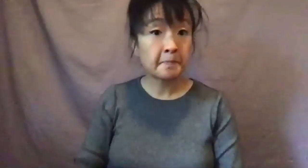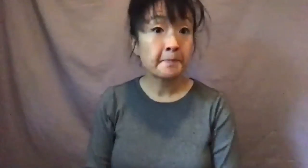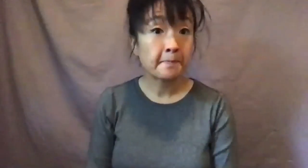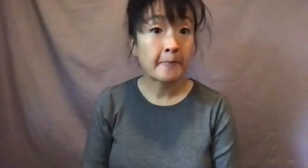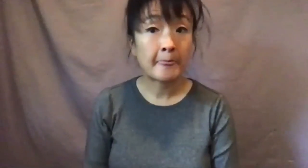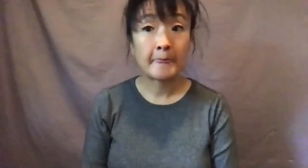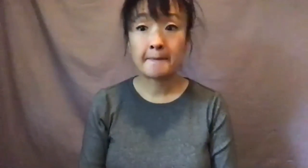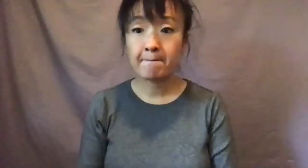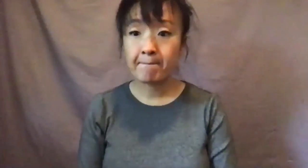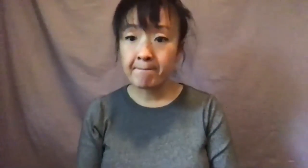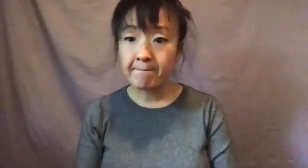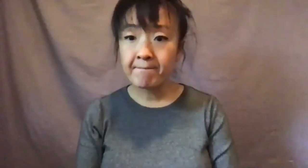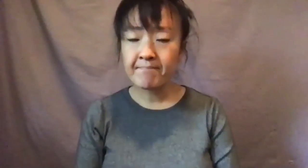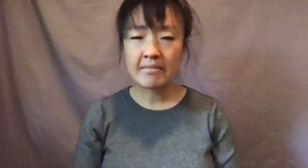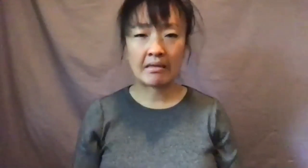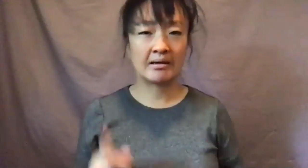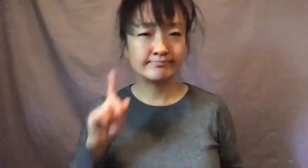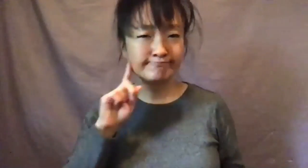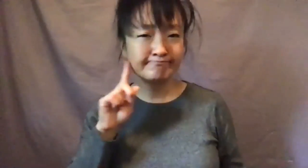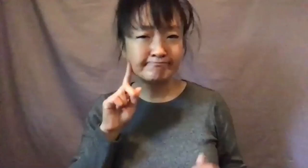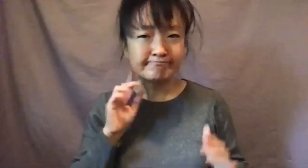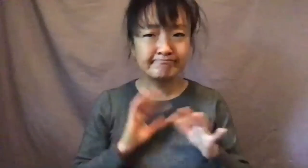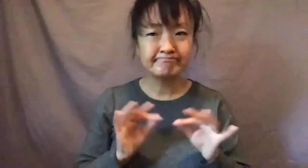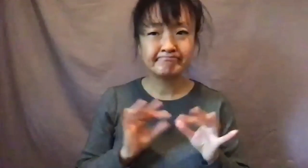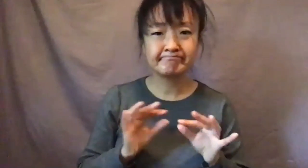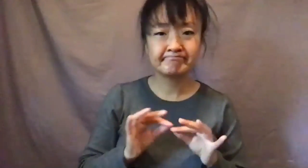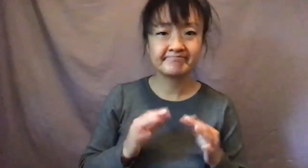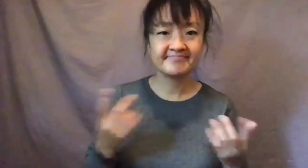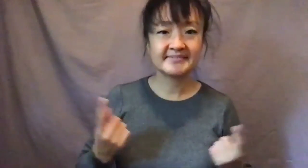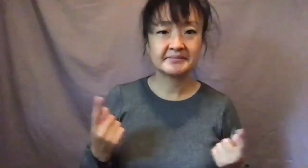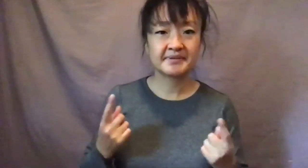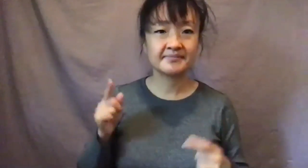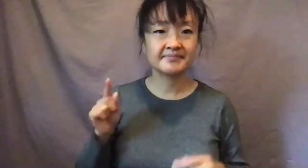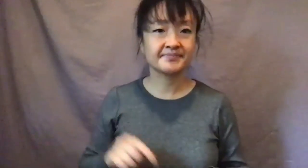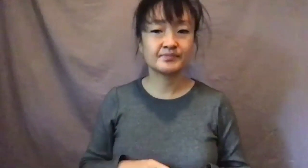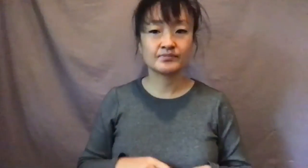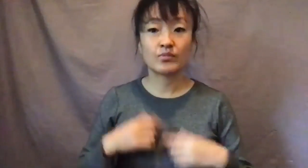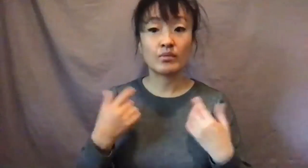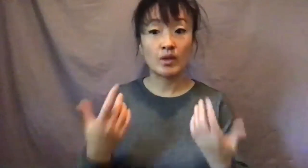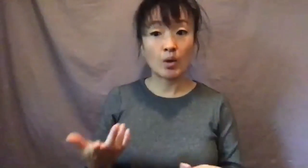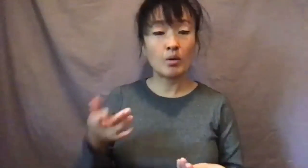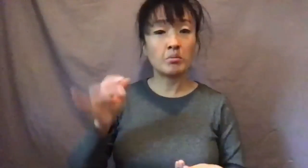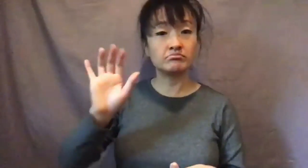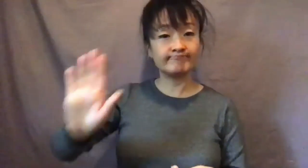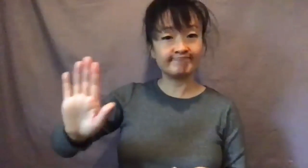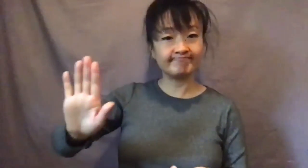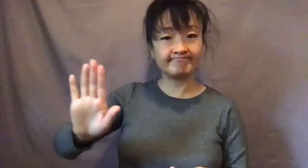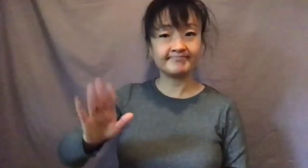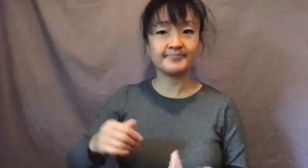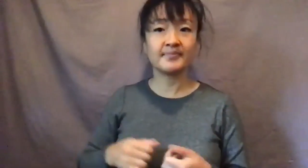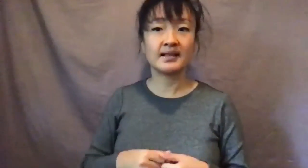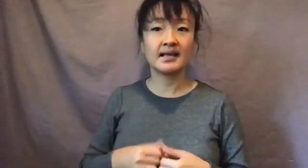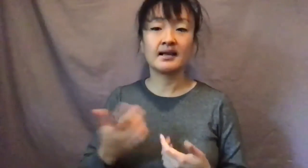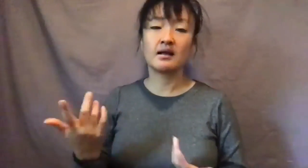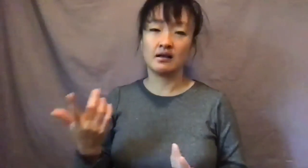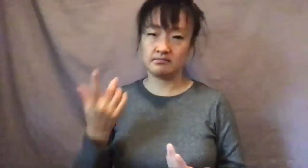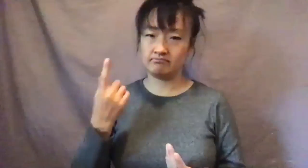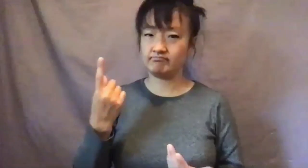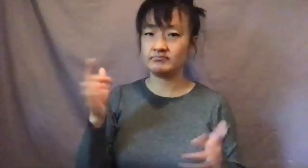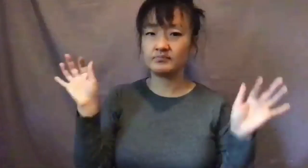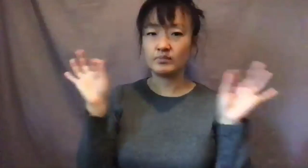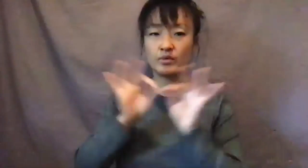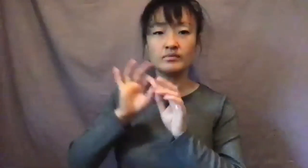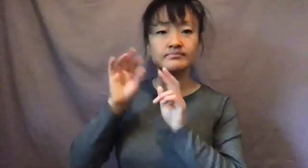Oh yeah, I have. So that's always one thing to look at, right? That